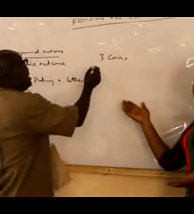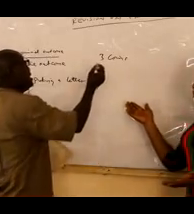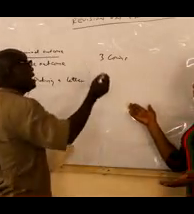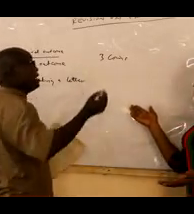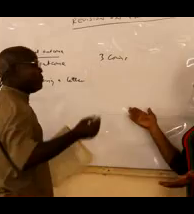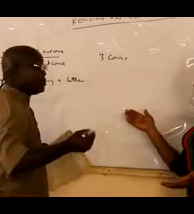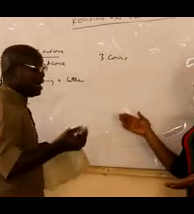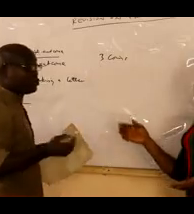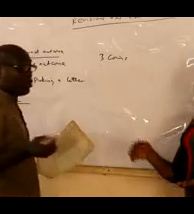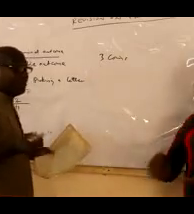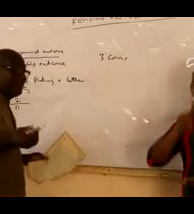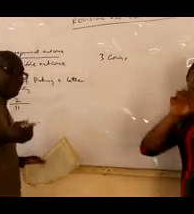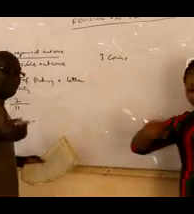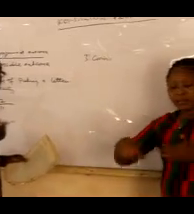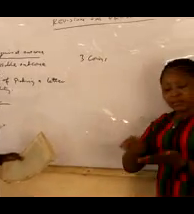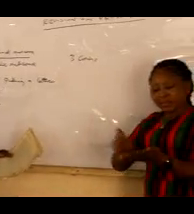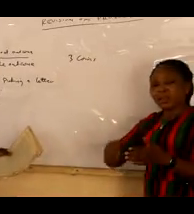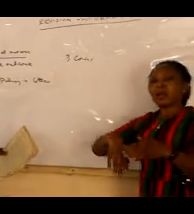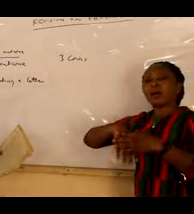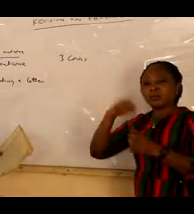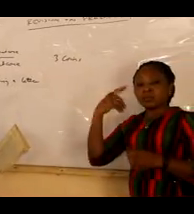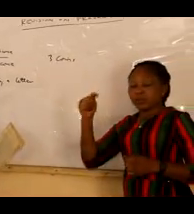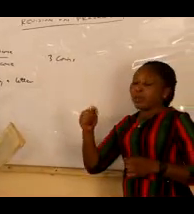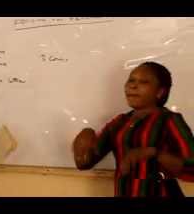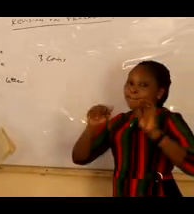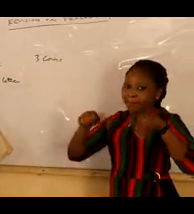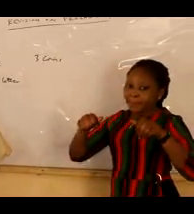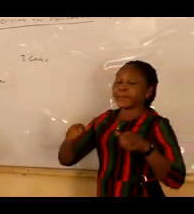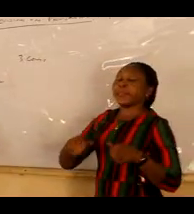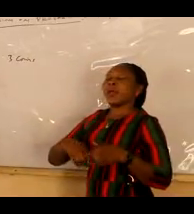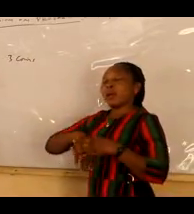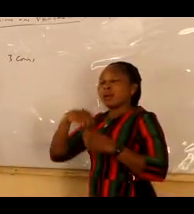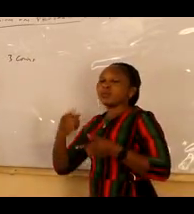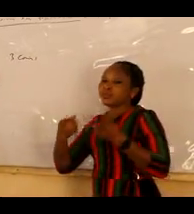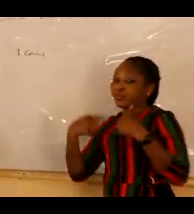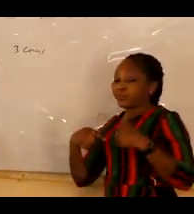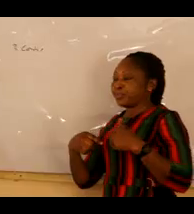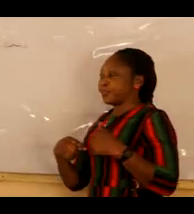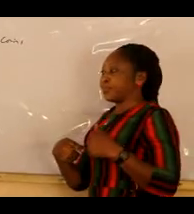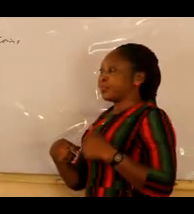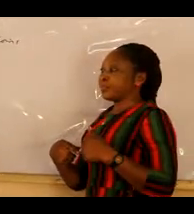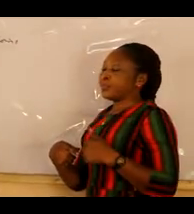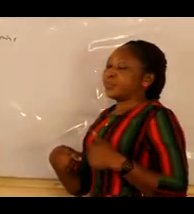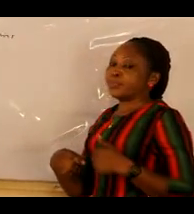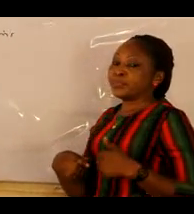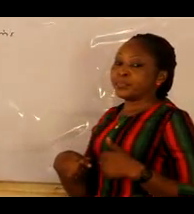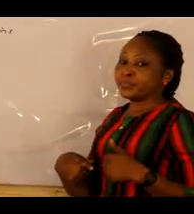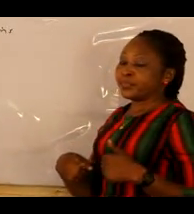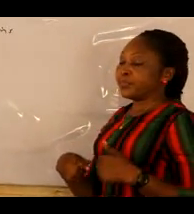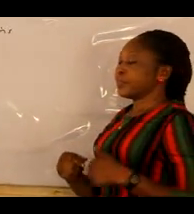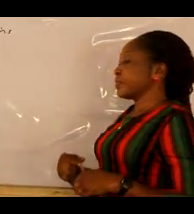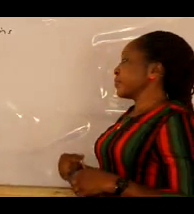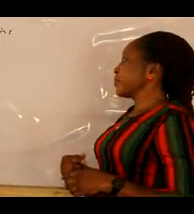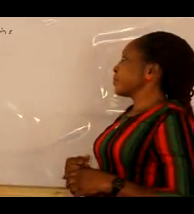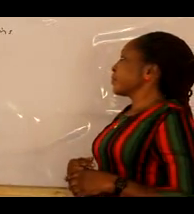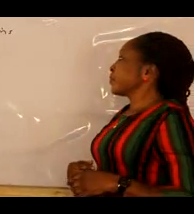you can list out the possible outcome. But when you want to solve, you may not list. But when the number of coins increases, you want to